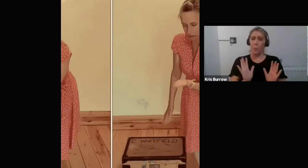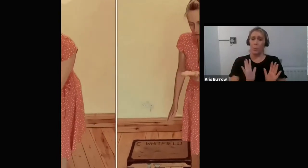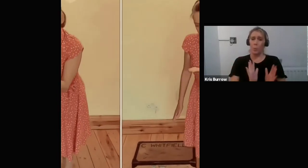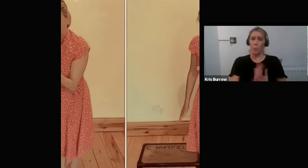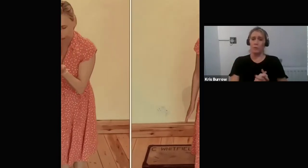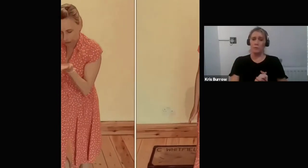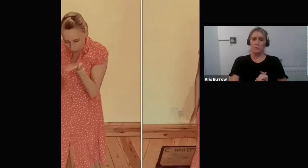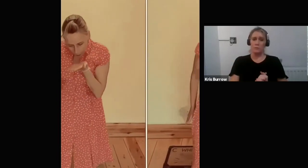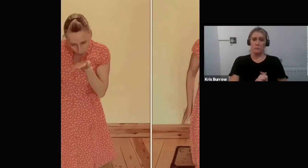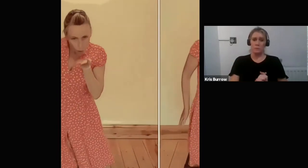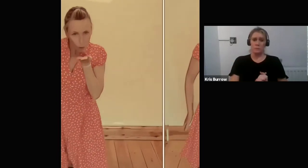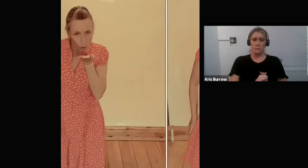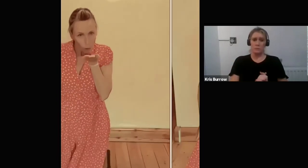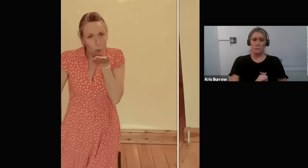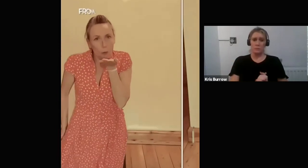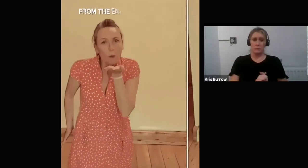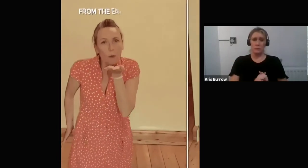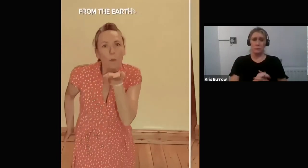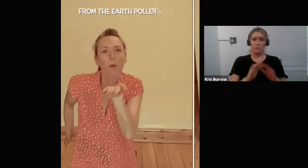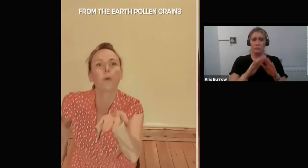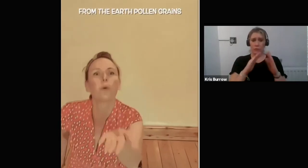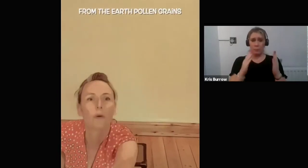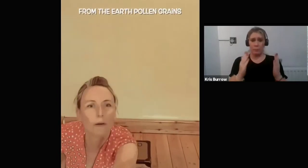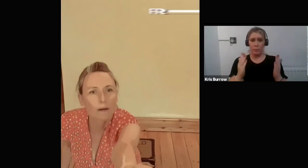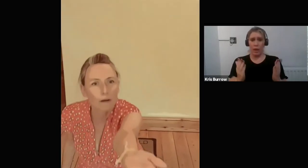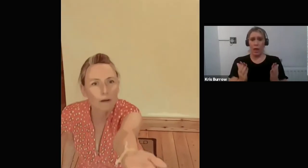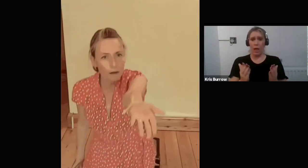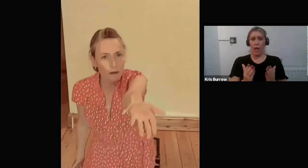From the earth, pollen grains.